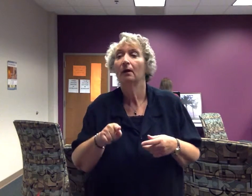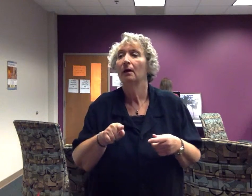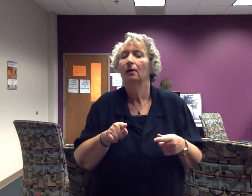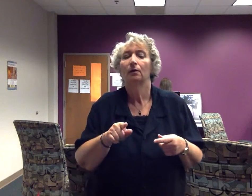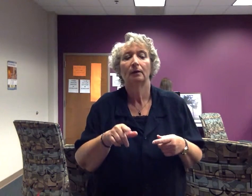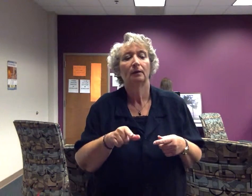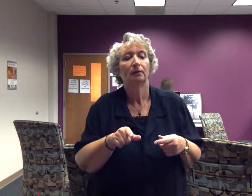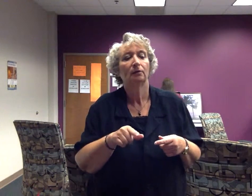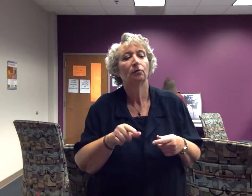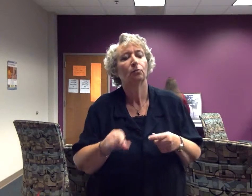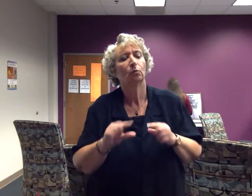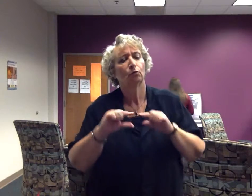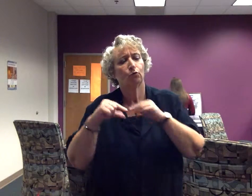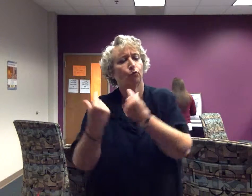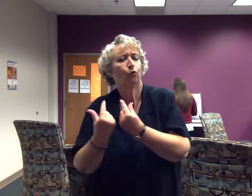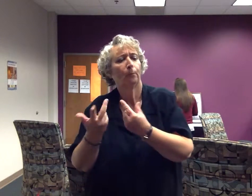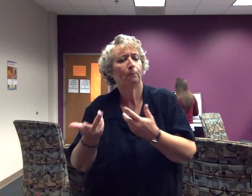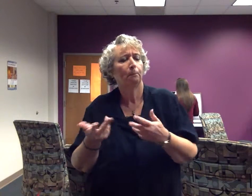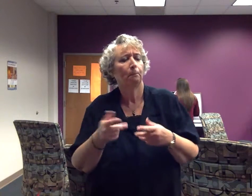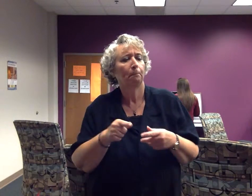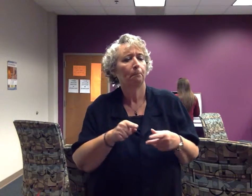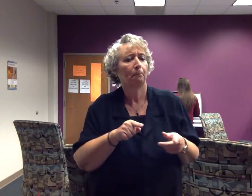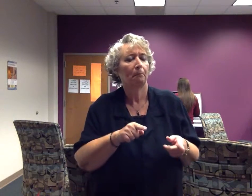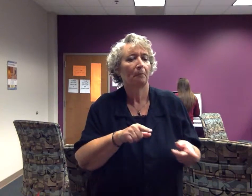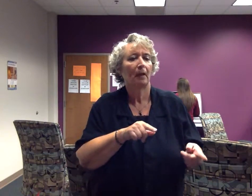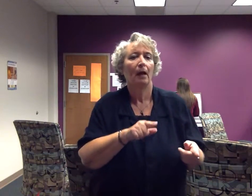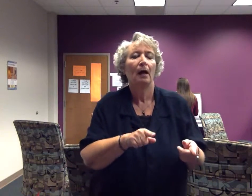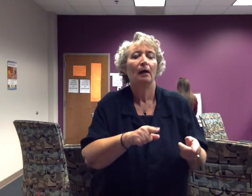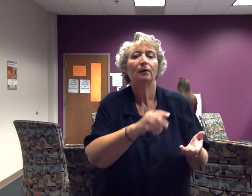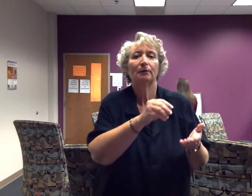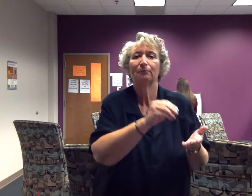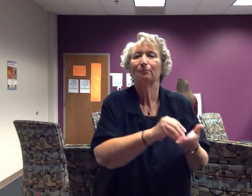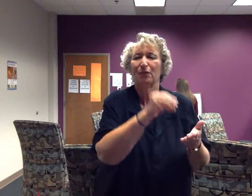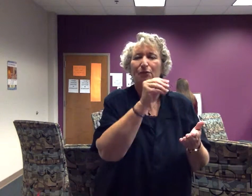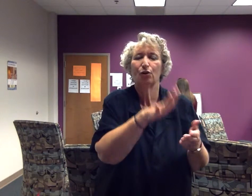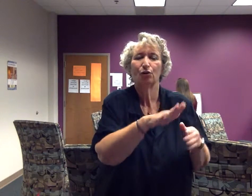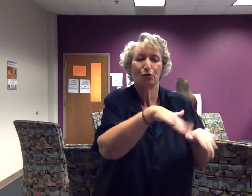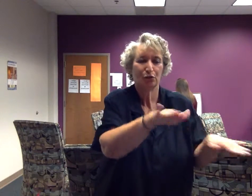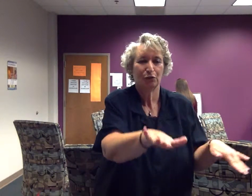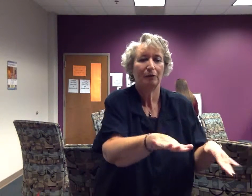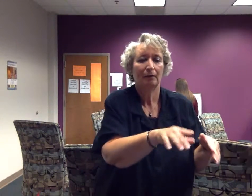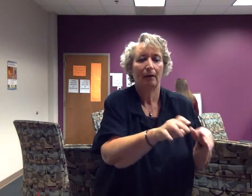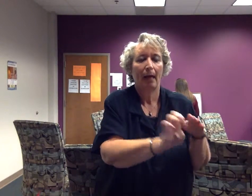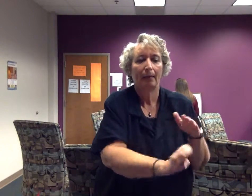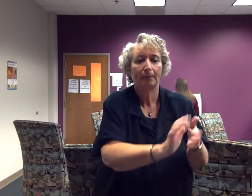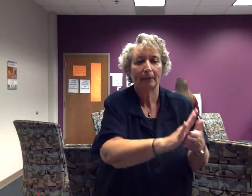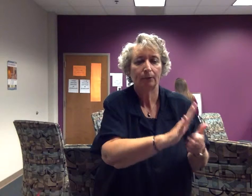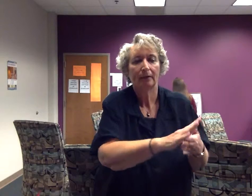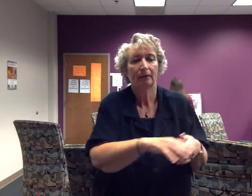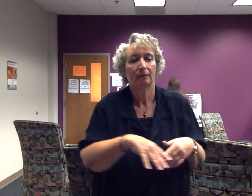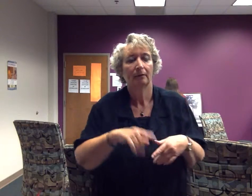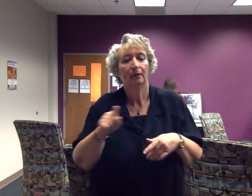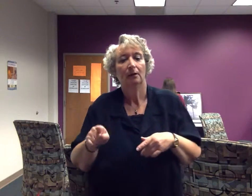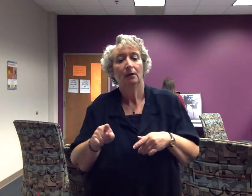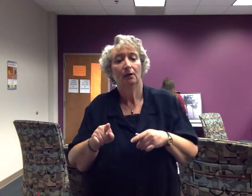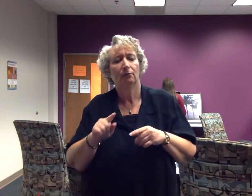the volunteering? Was it a church group? Was it a school group? It's my school group for Beta Club. Your Beta Club. You said you were helping elementary school? Yes. What were you